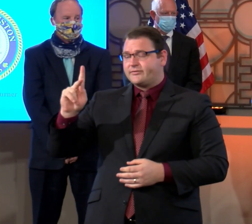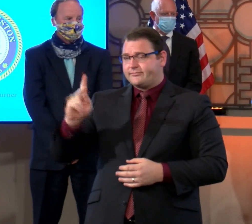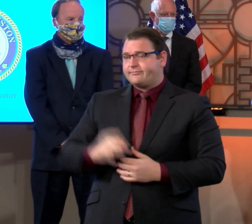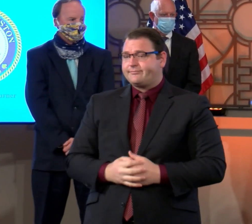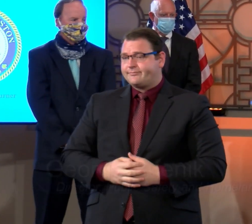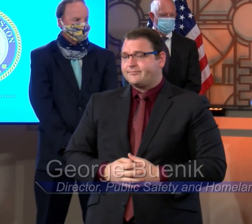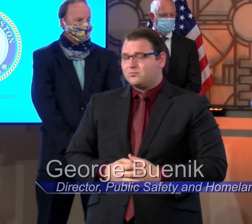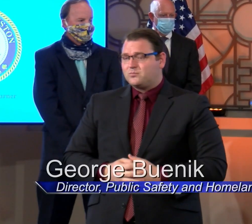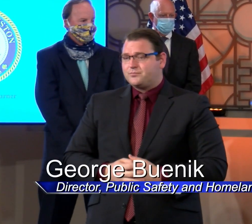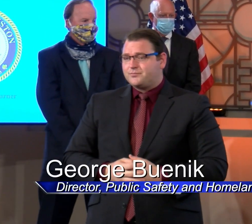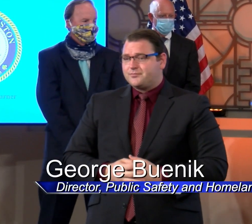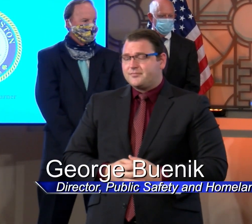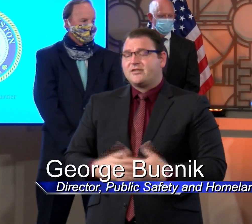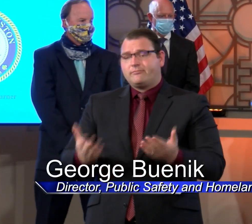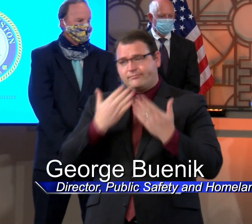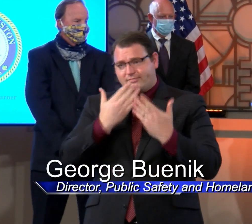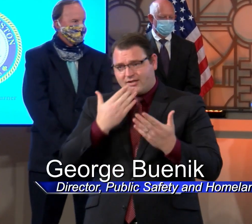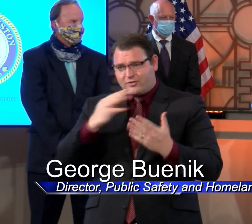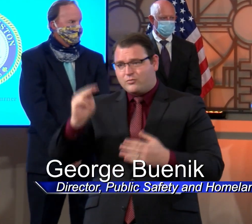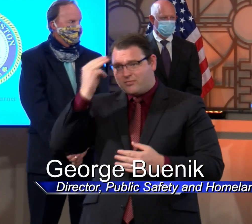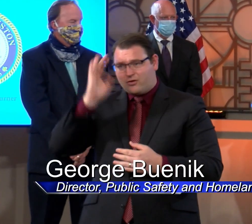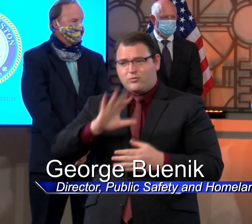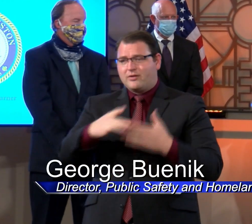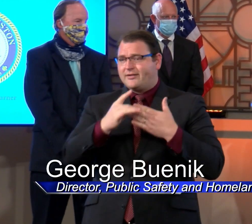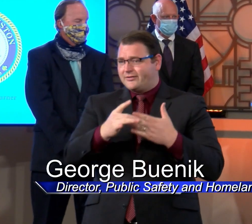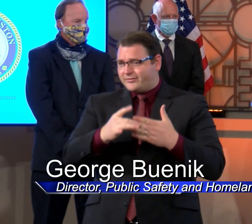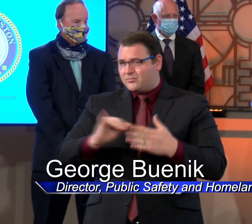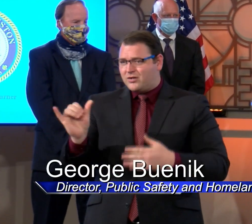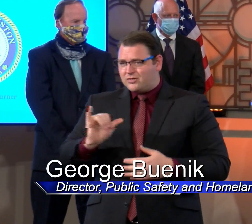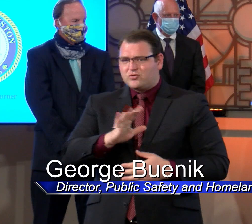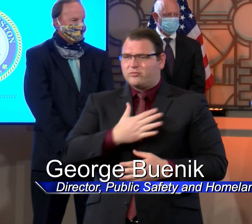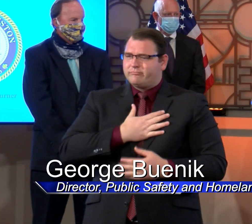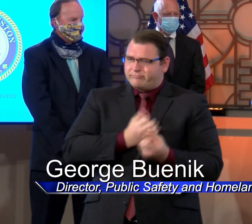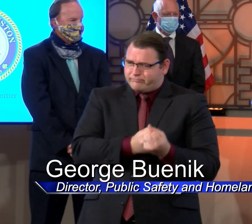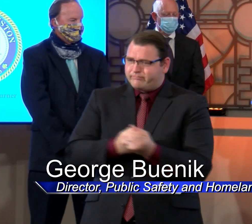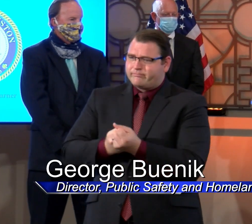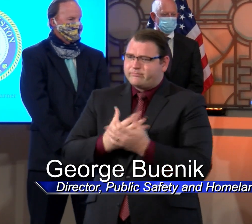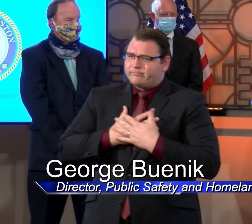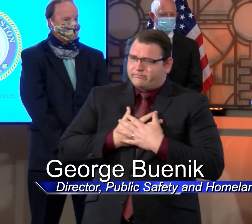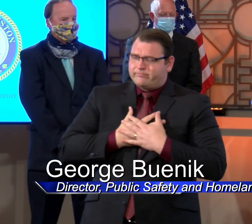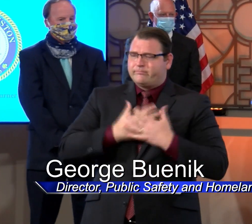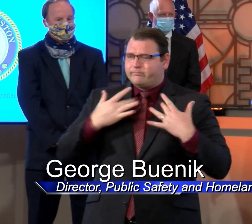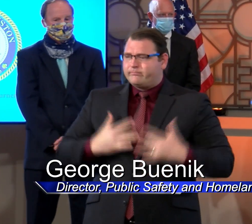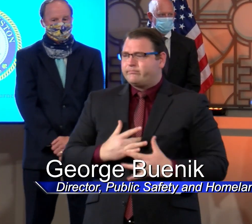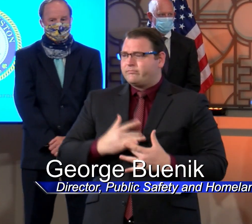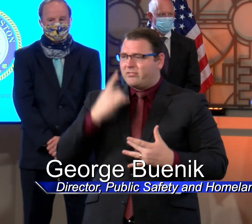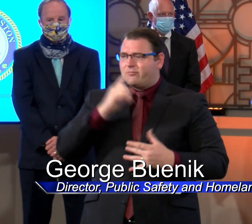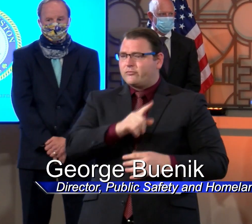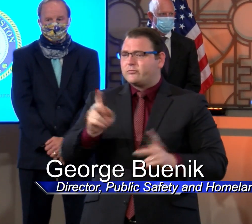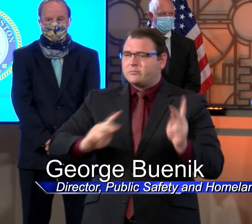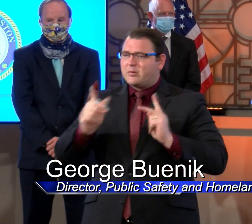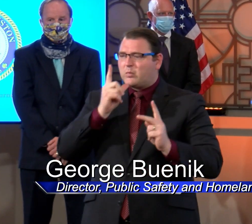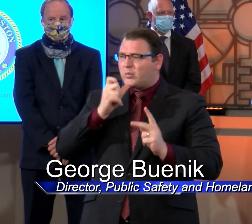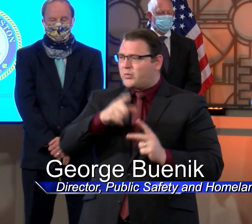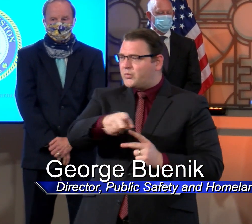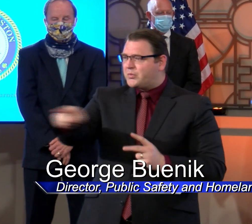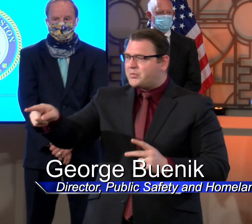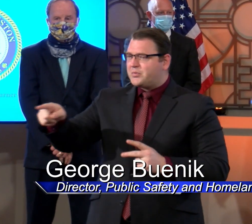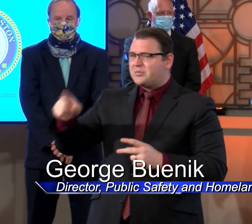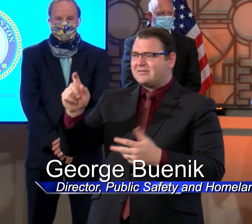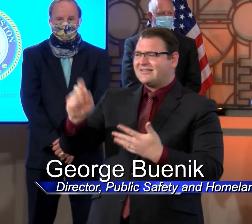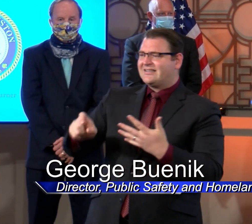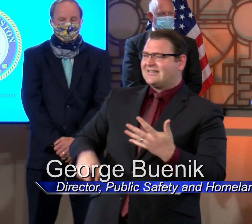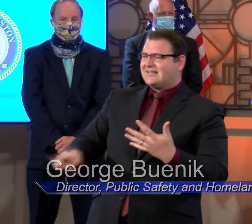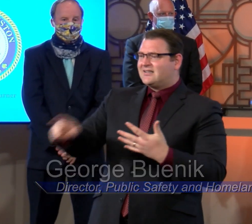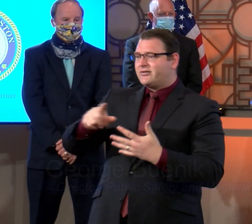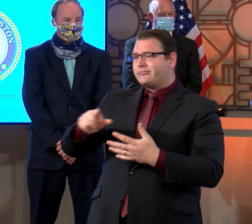Great. Thank you, Mayor, for your leadership and also for your compassion and concern about the most vulnerable people in the